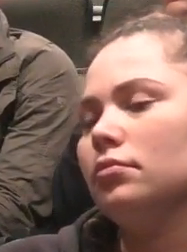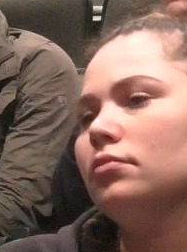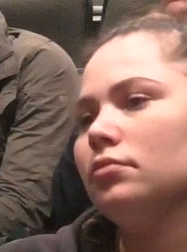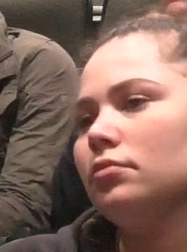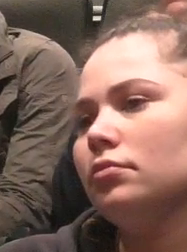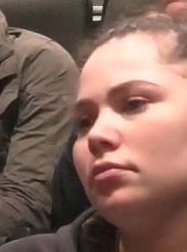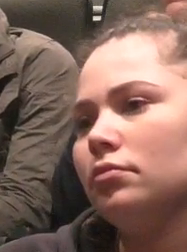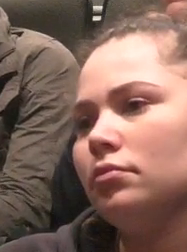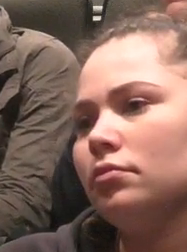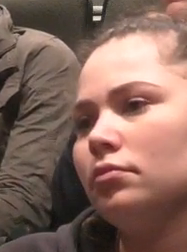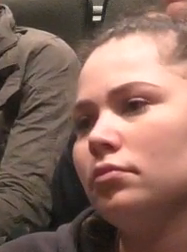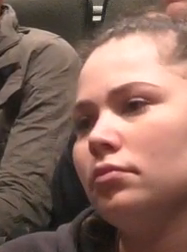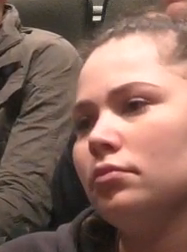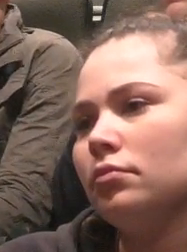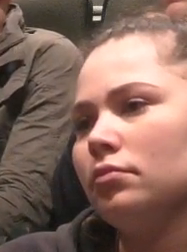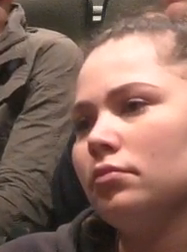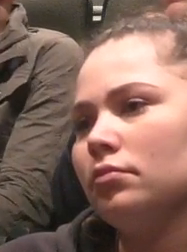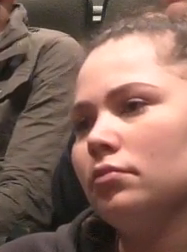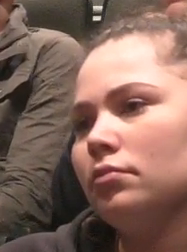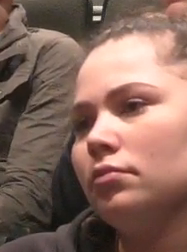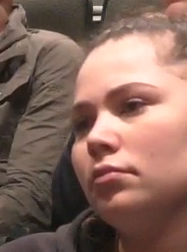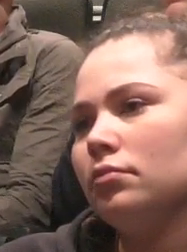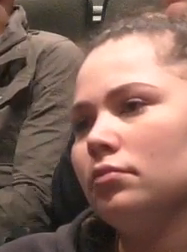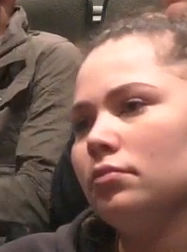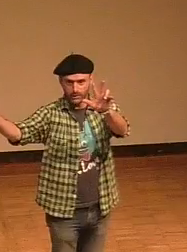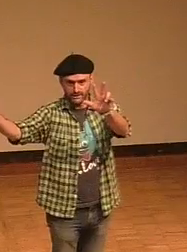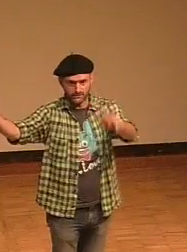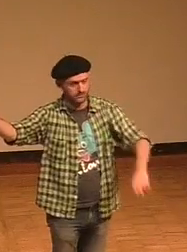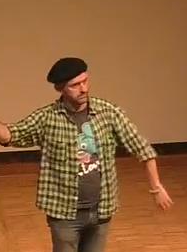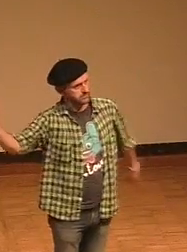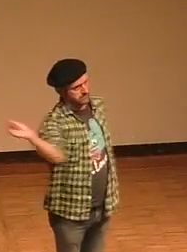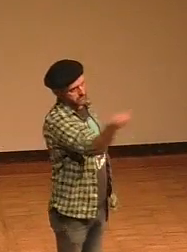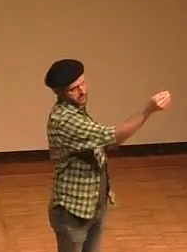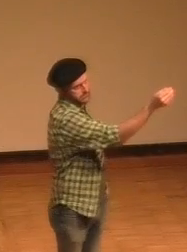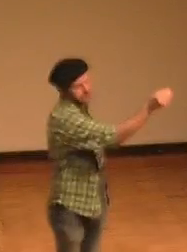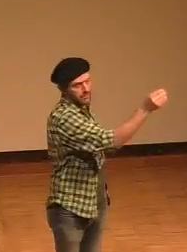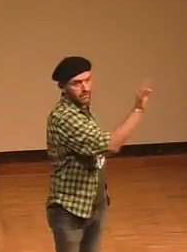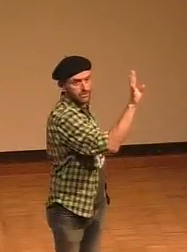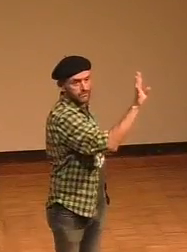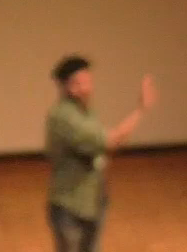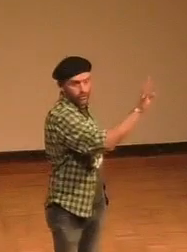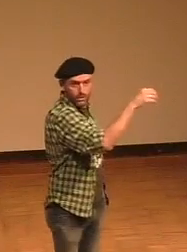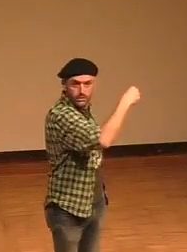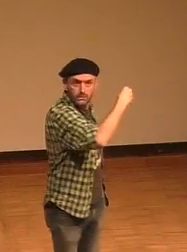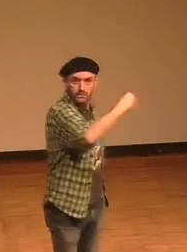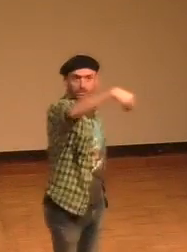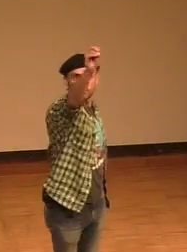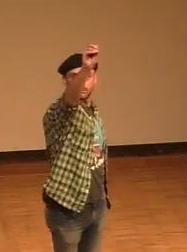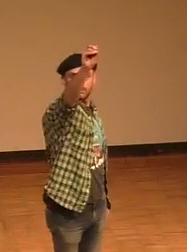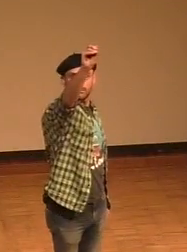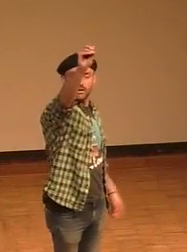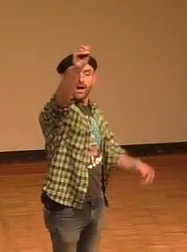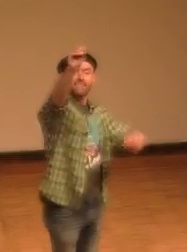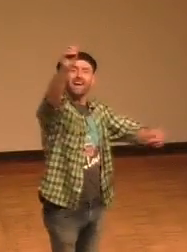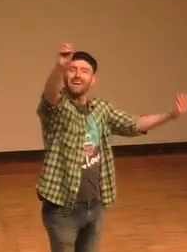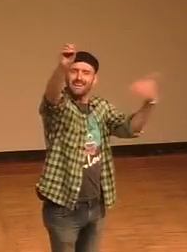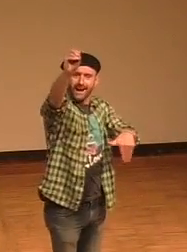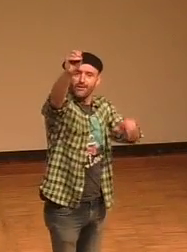everybody, using the wand and going like this. 3, 4.